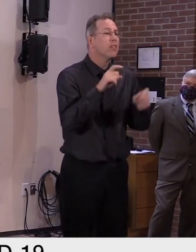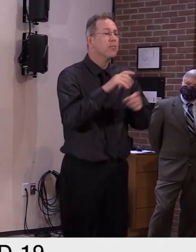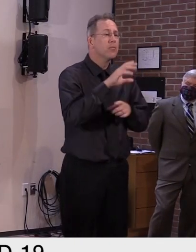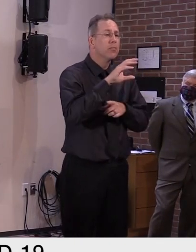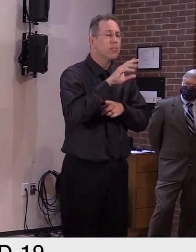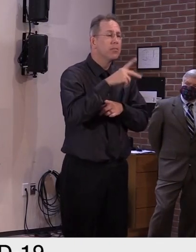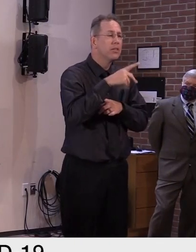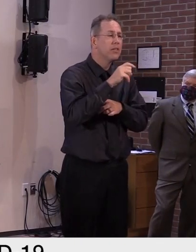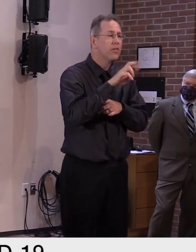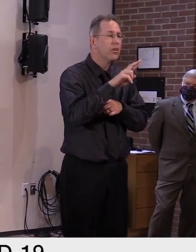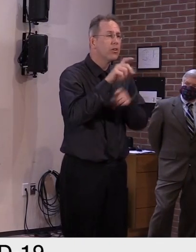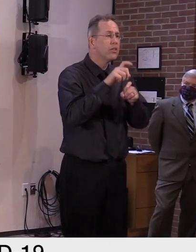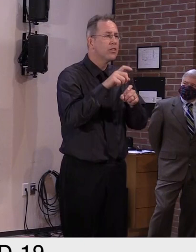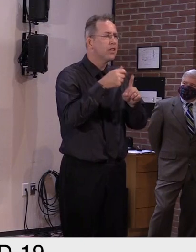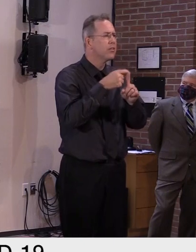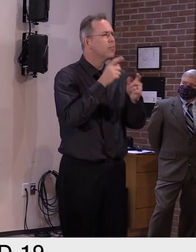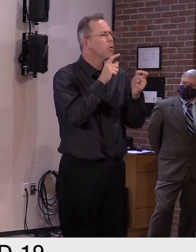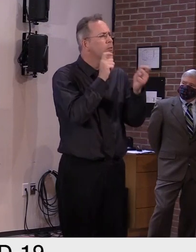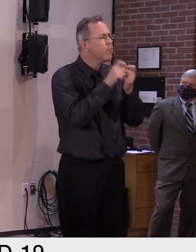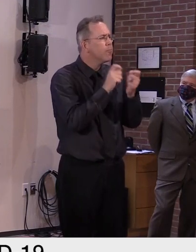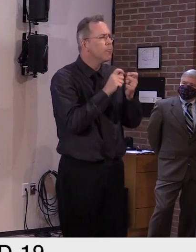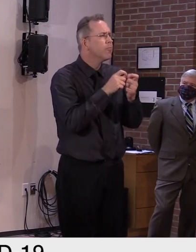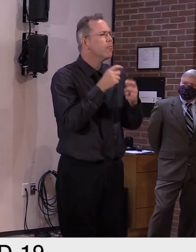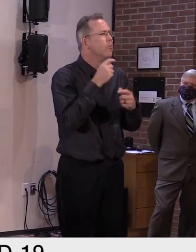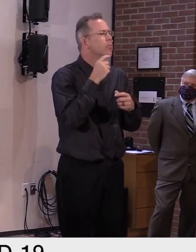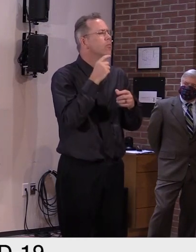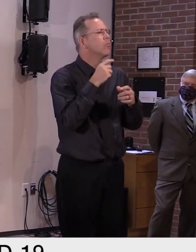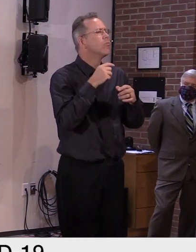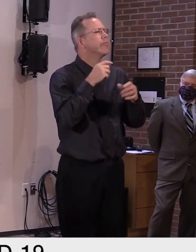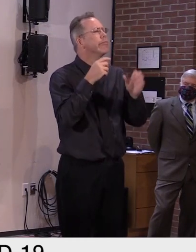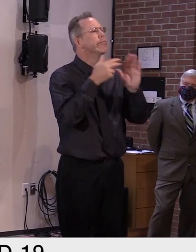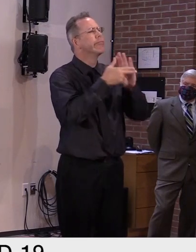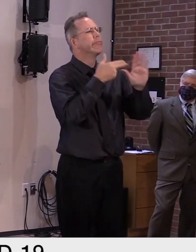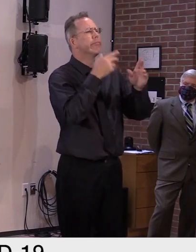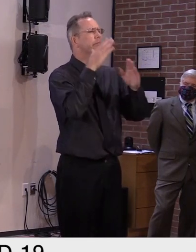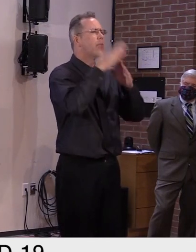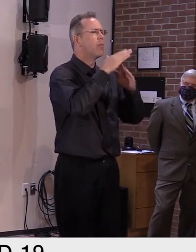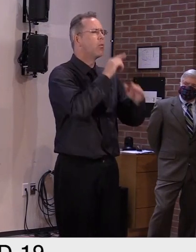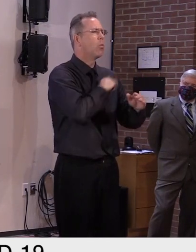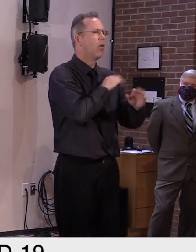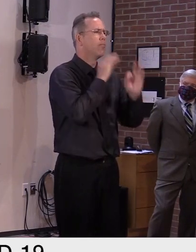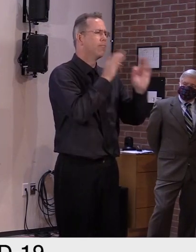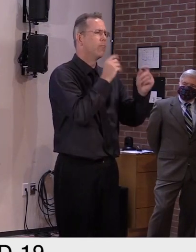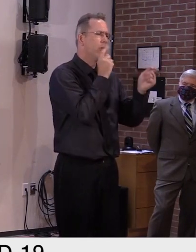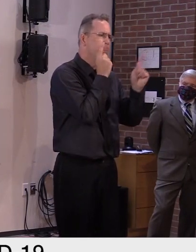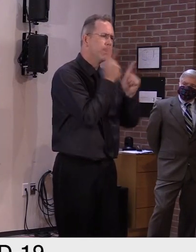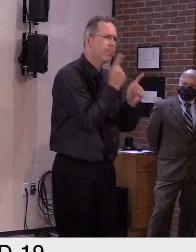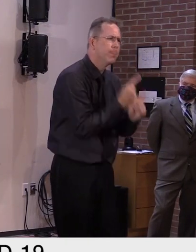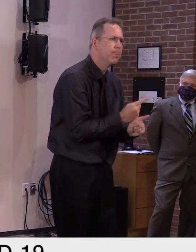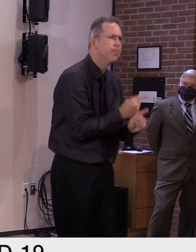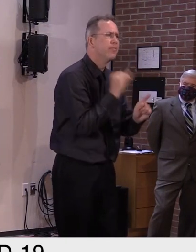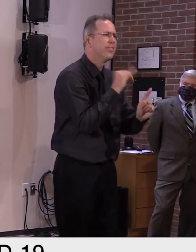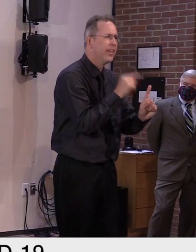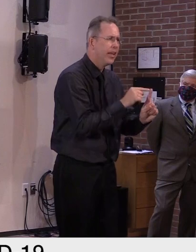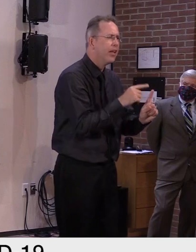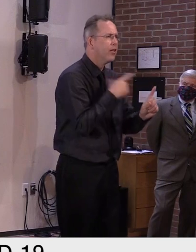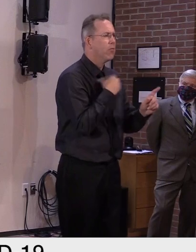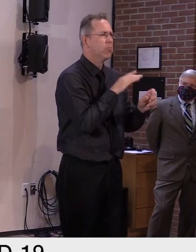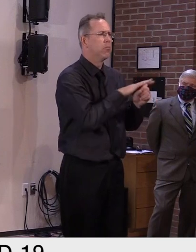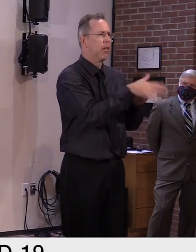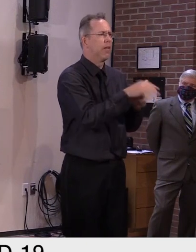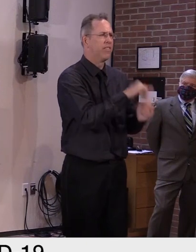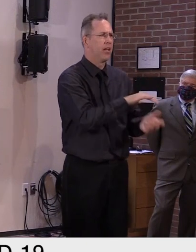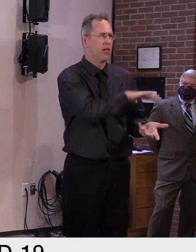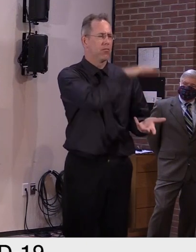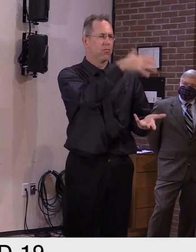standard, as Dr. Levine refers to it, the PCR tests. As well, just to go back to